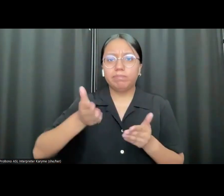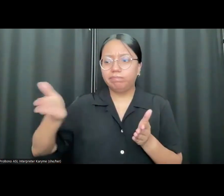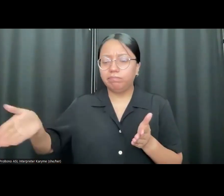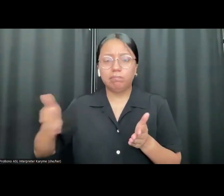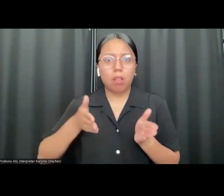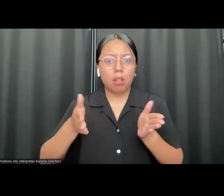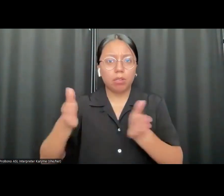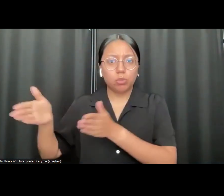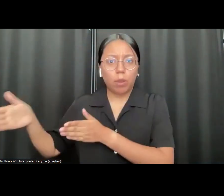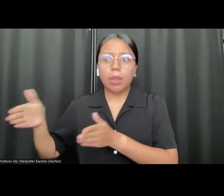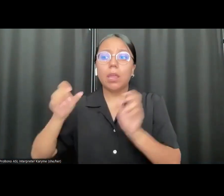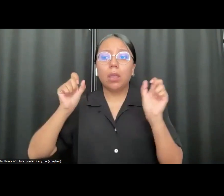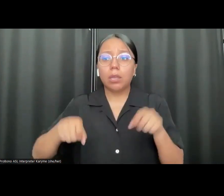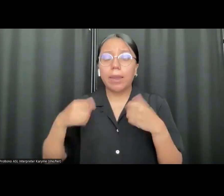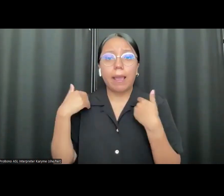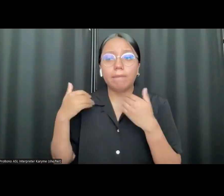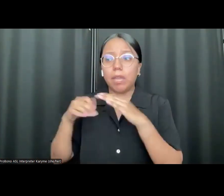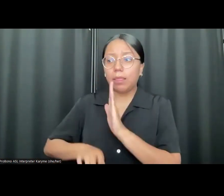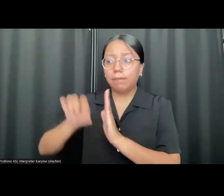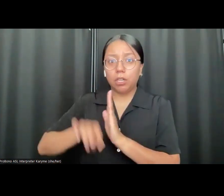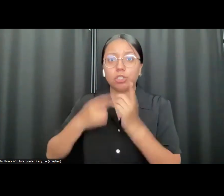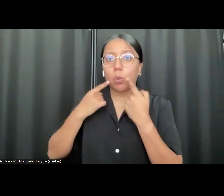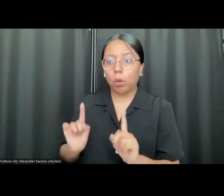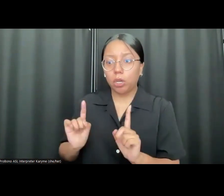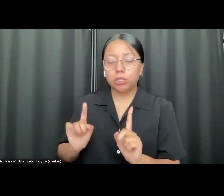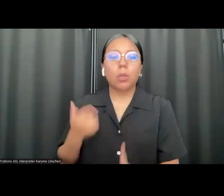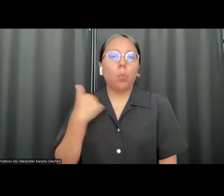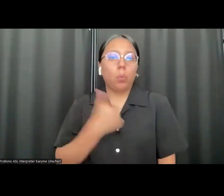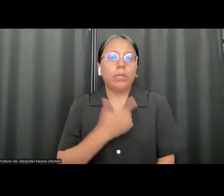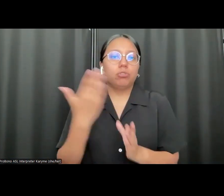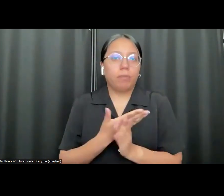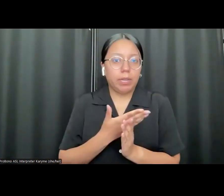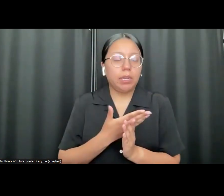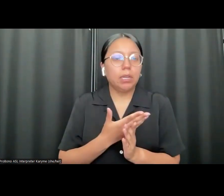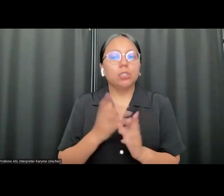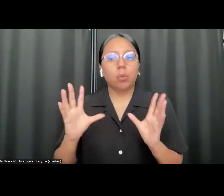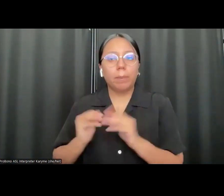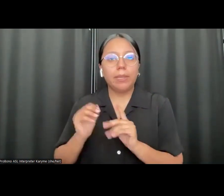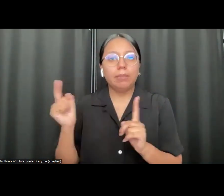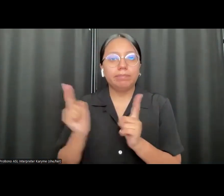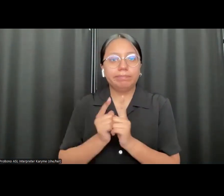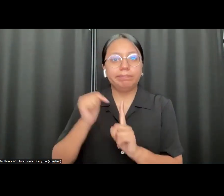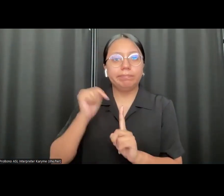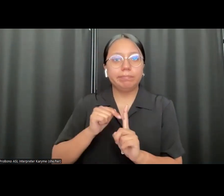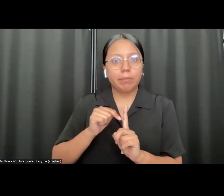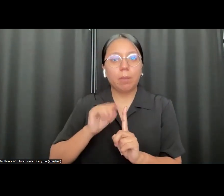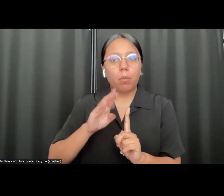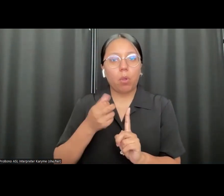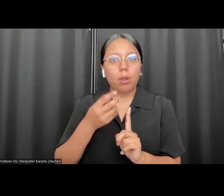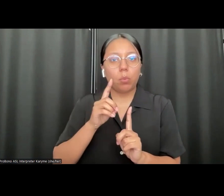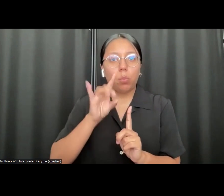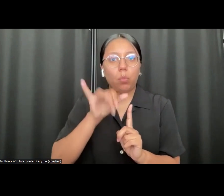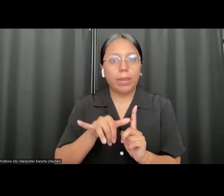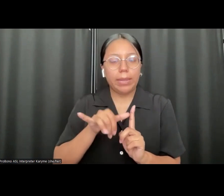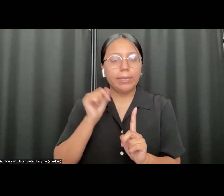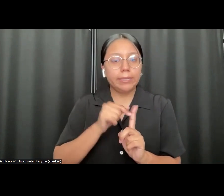work. So what we did as an intervention was we were like, okay, meet at Broadview Station. We're going to have a march. We're going to have a Crypt Magic